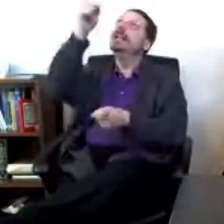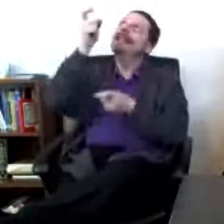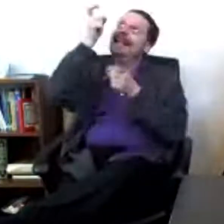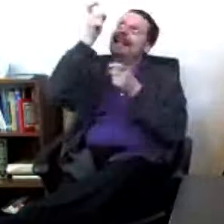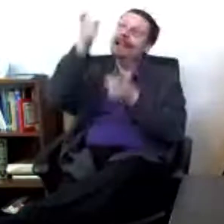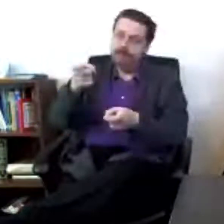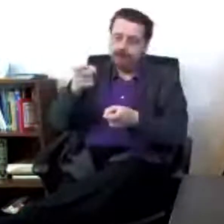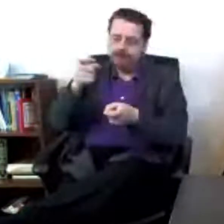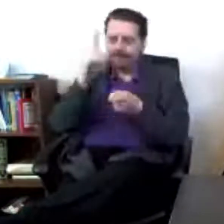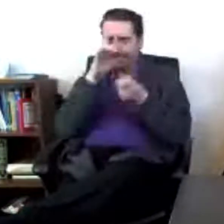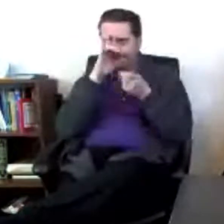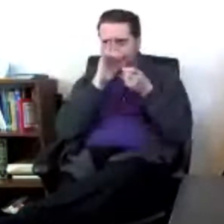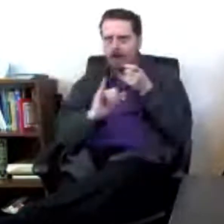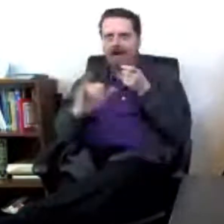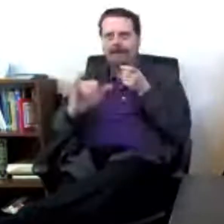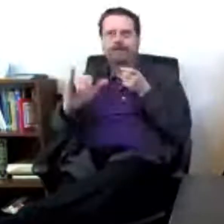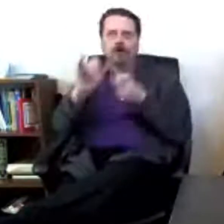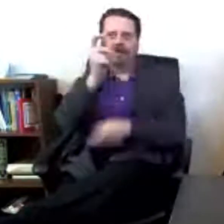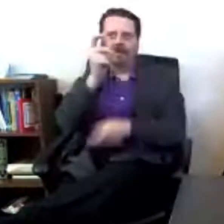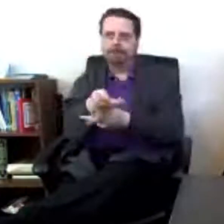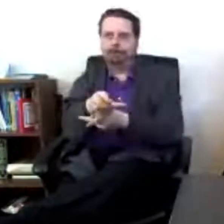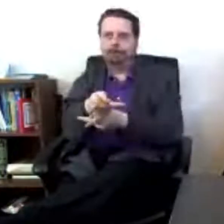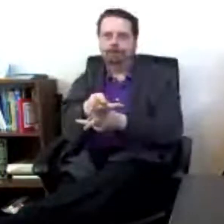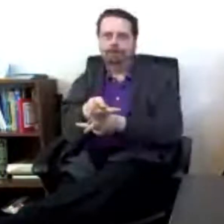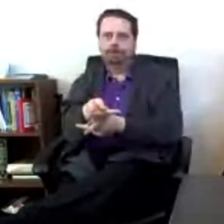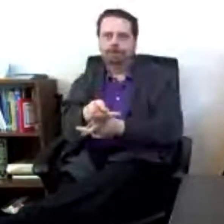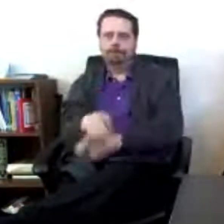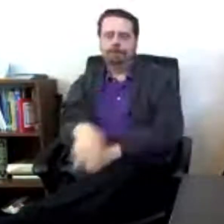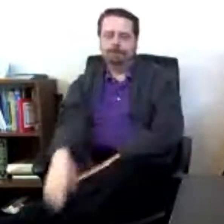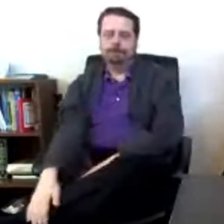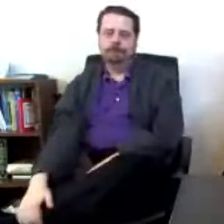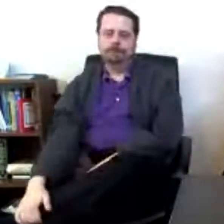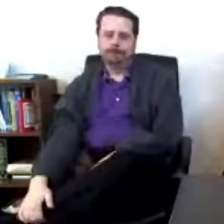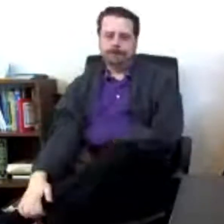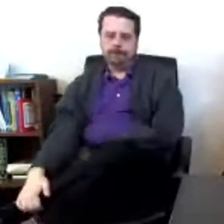for eternity, it is for eternity.